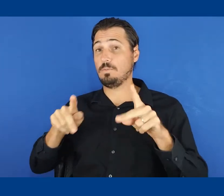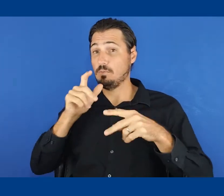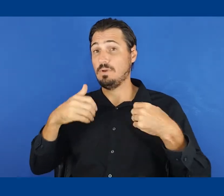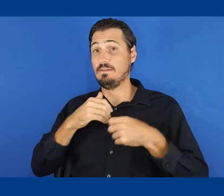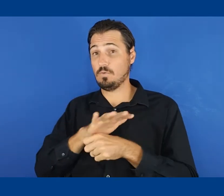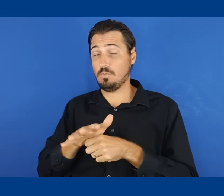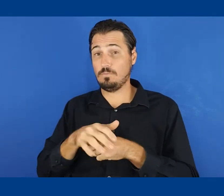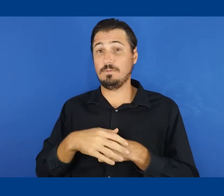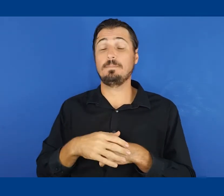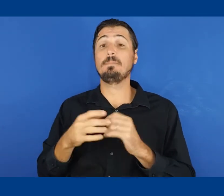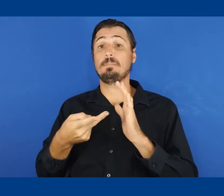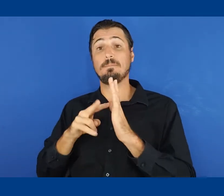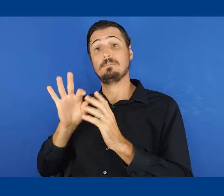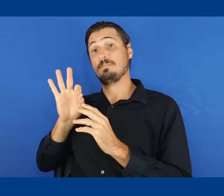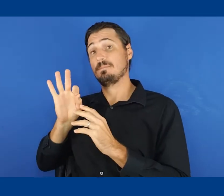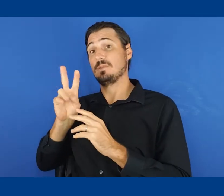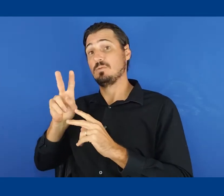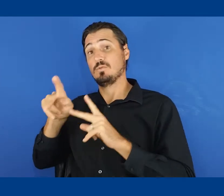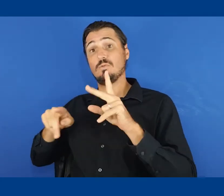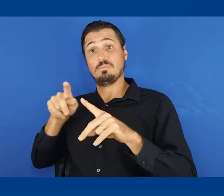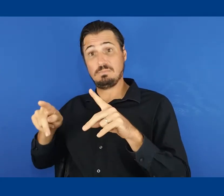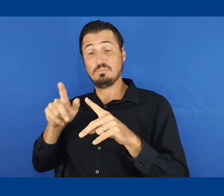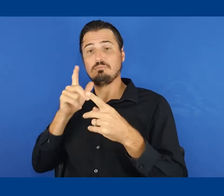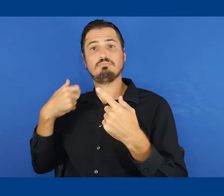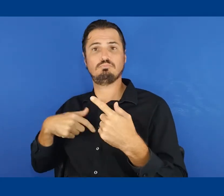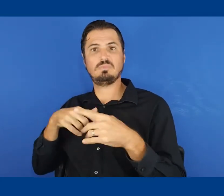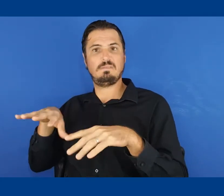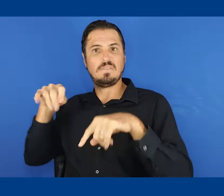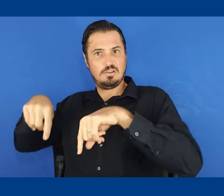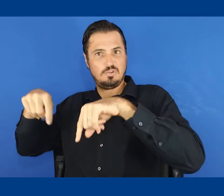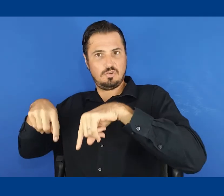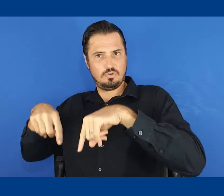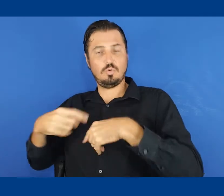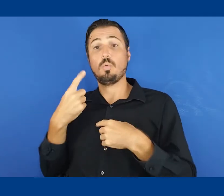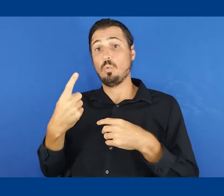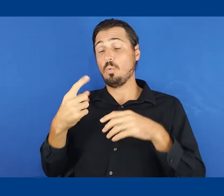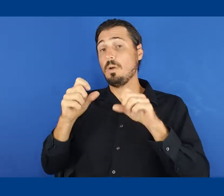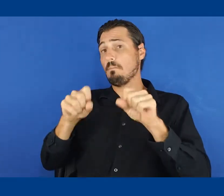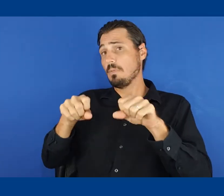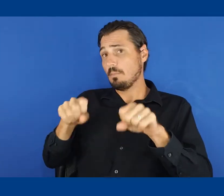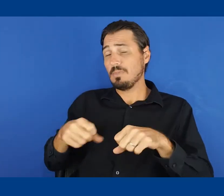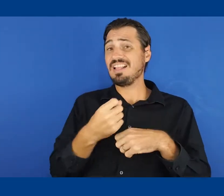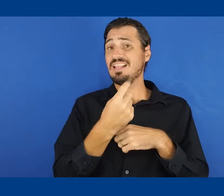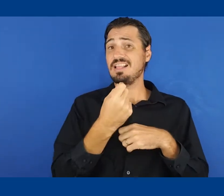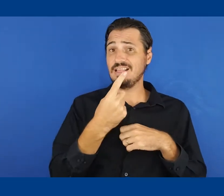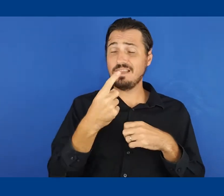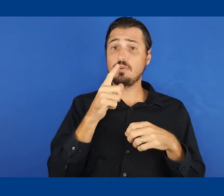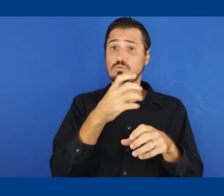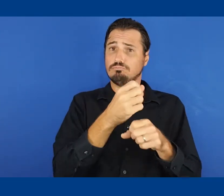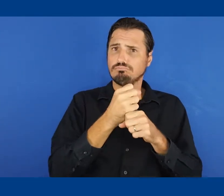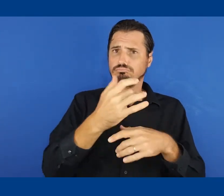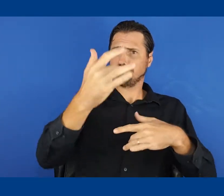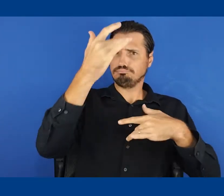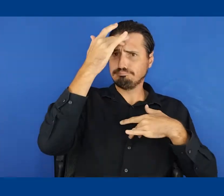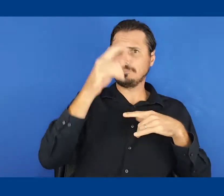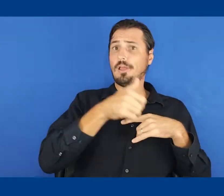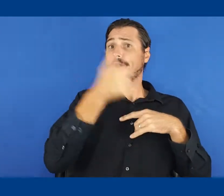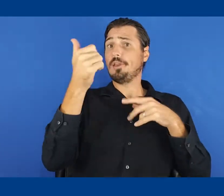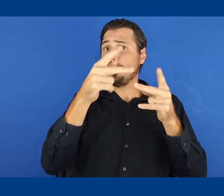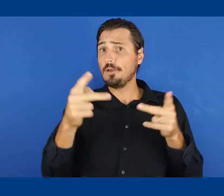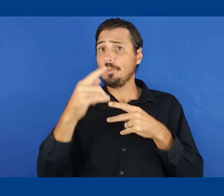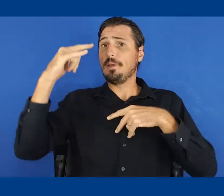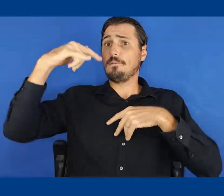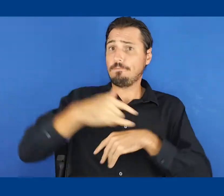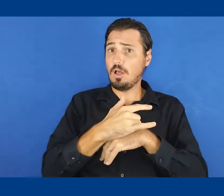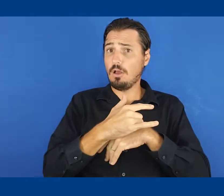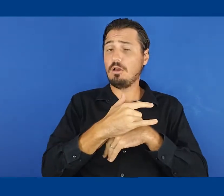includes 92 confirmed locally, 1 probable, and 11 positive cases diagnosed elsewhere since they